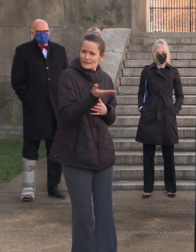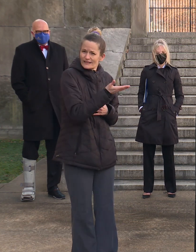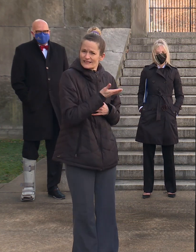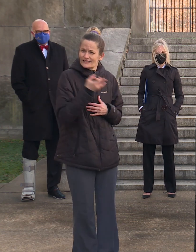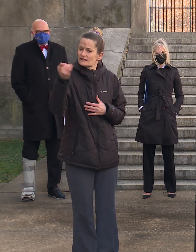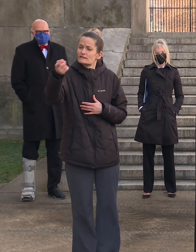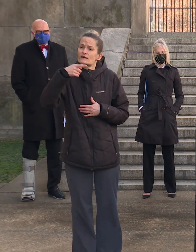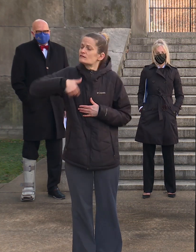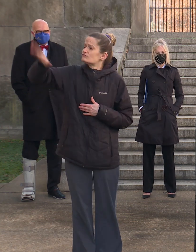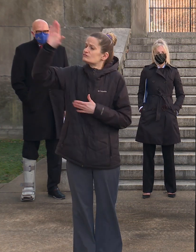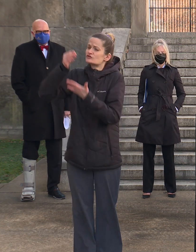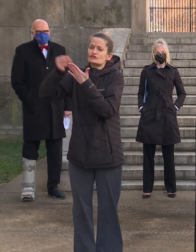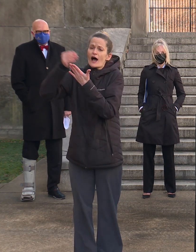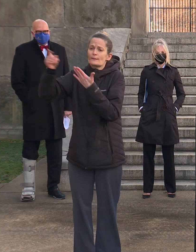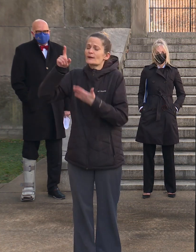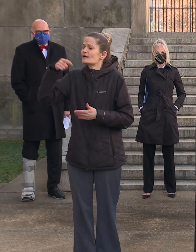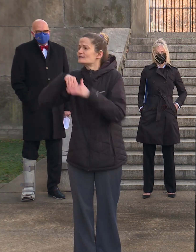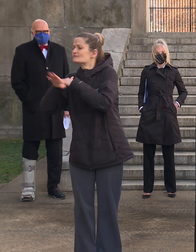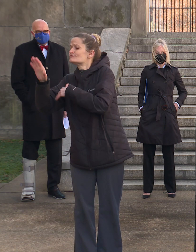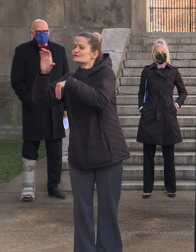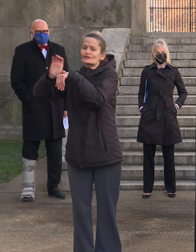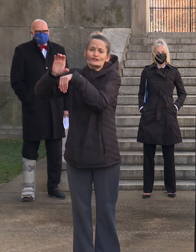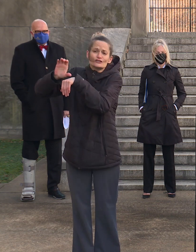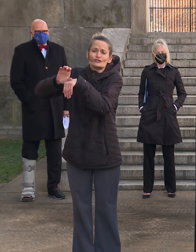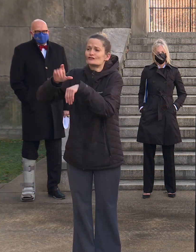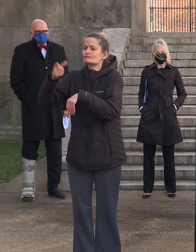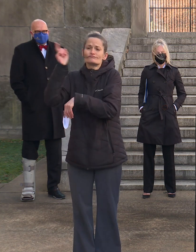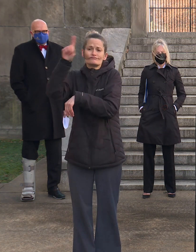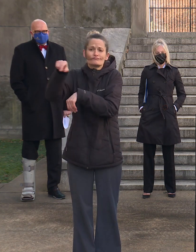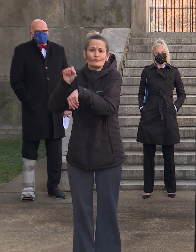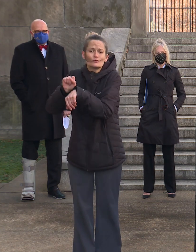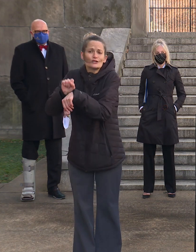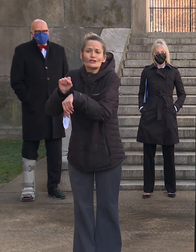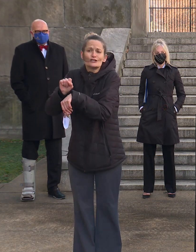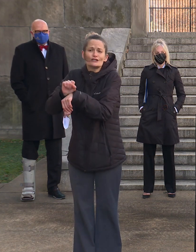at church, or at work. This is why we need to continue